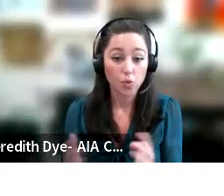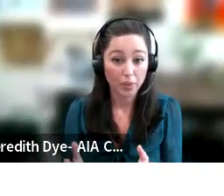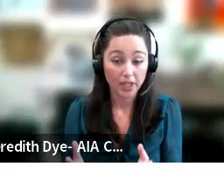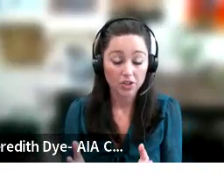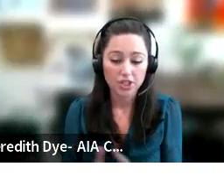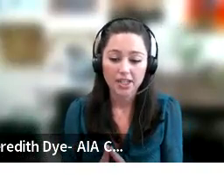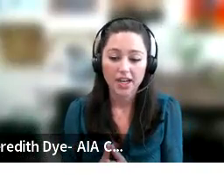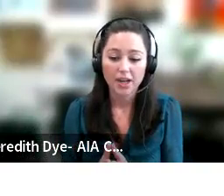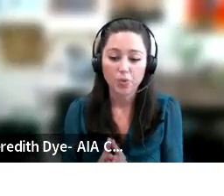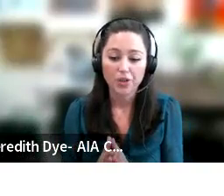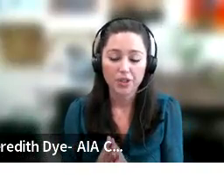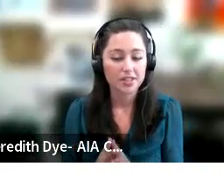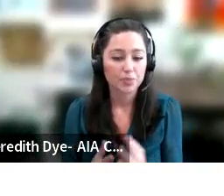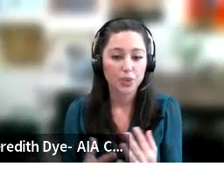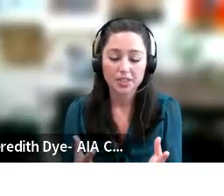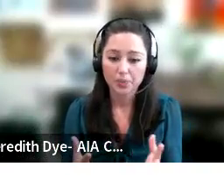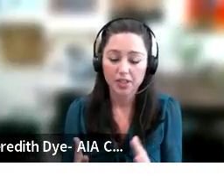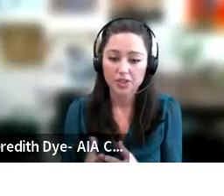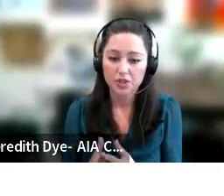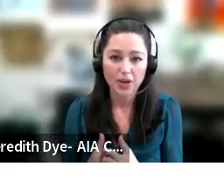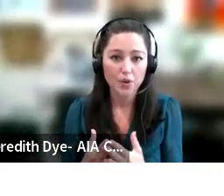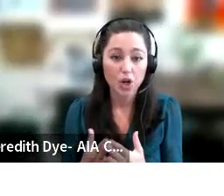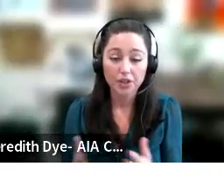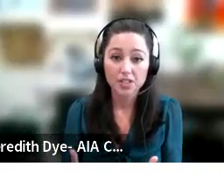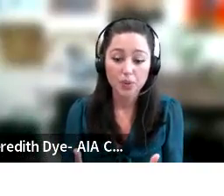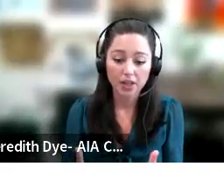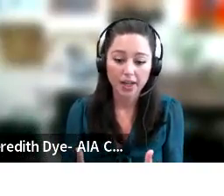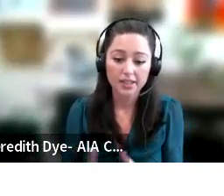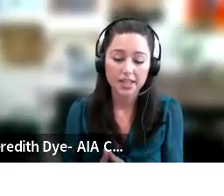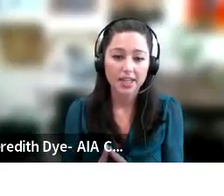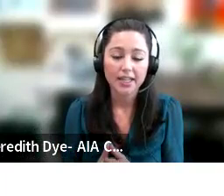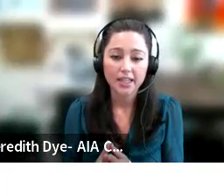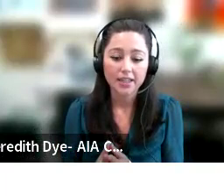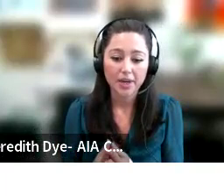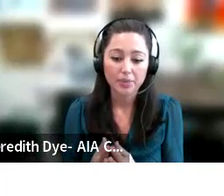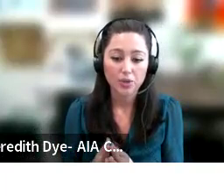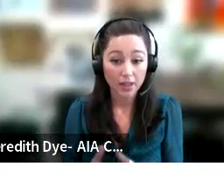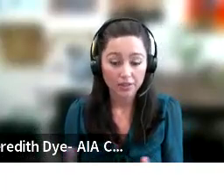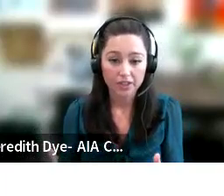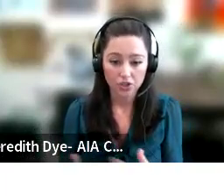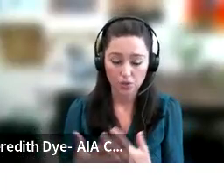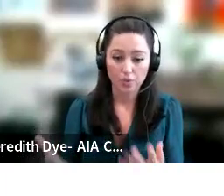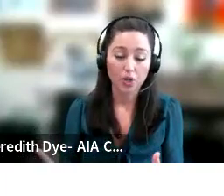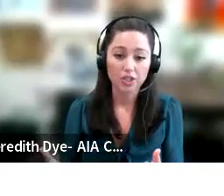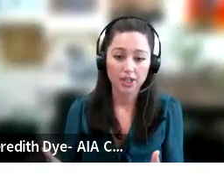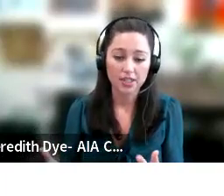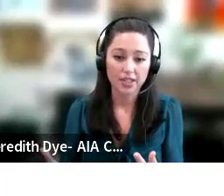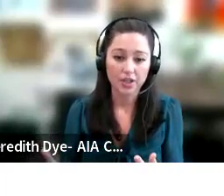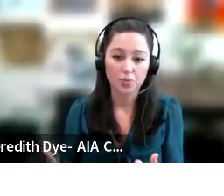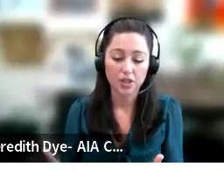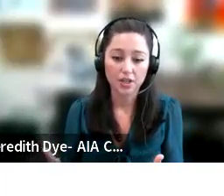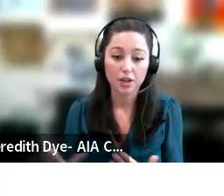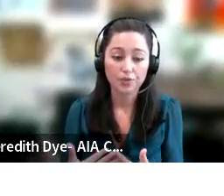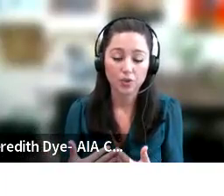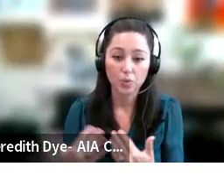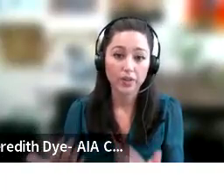to 1 page, whether it's press clippings or you have an artist spotlight, anything that might be relevant to the project